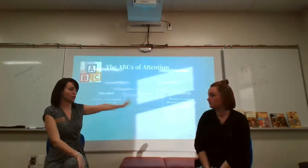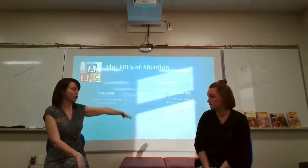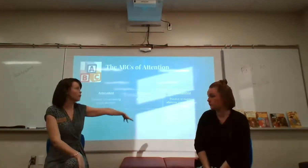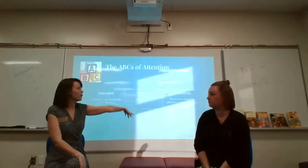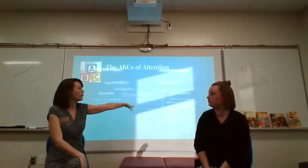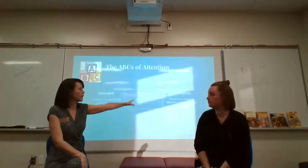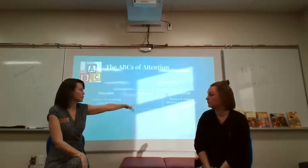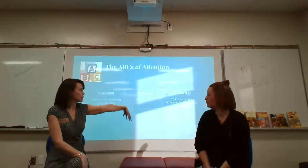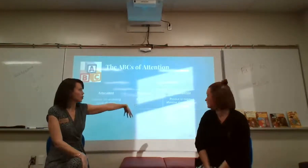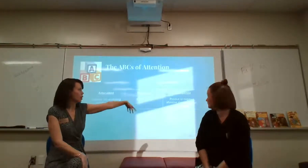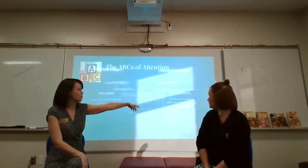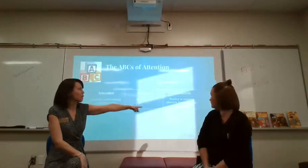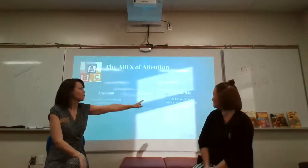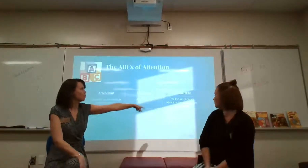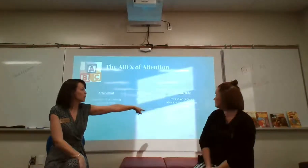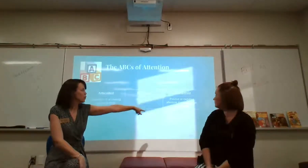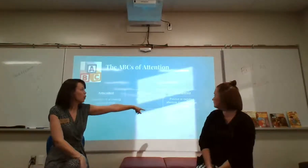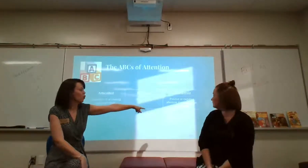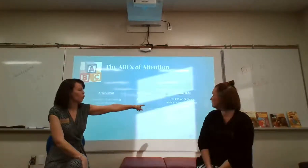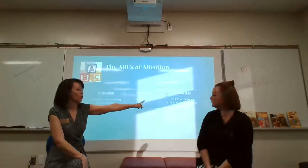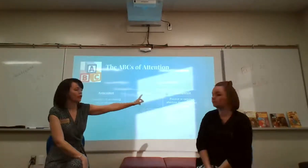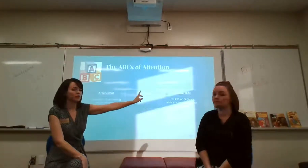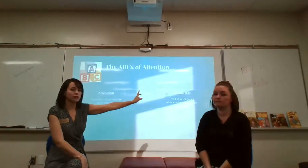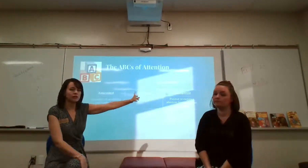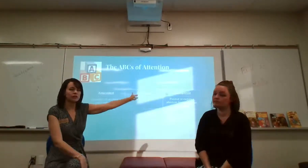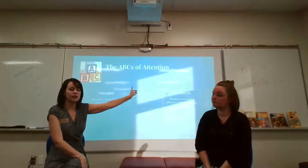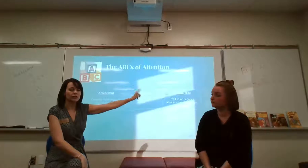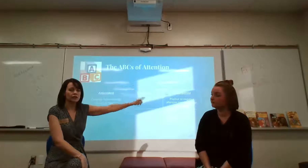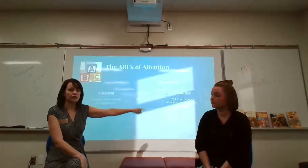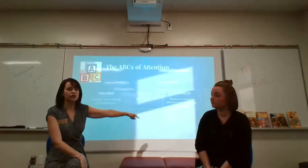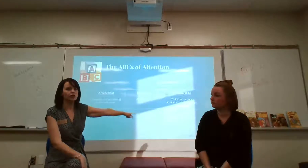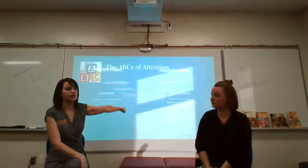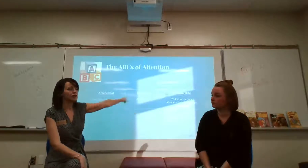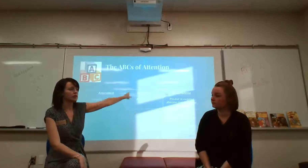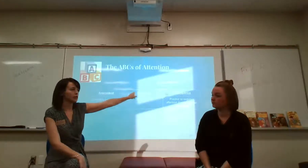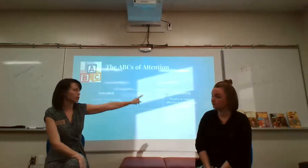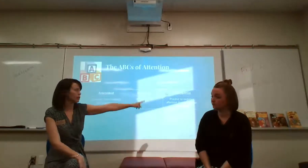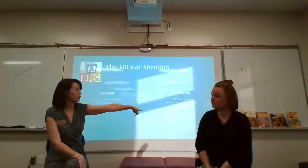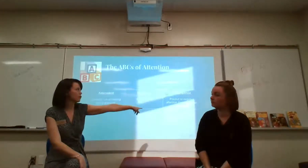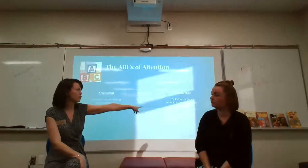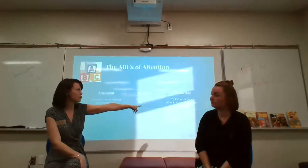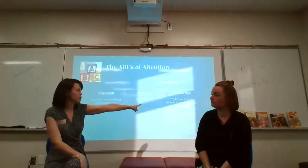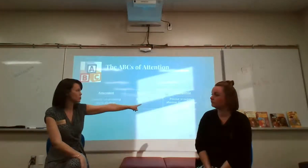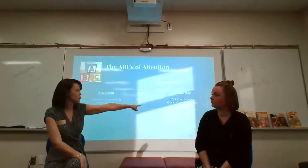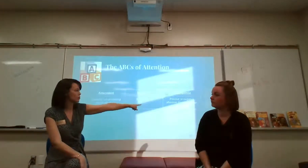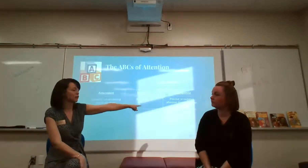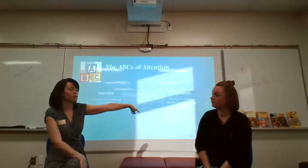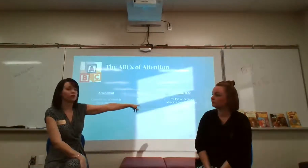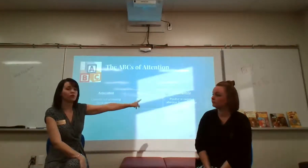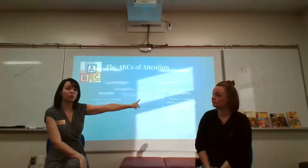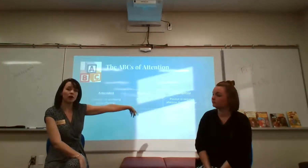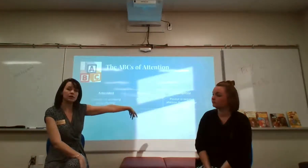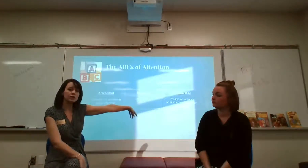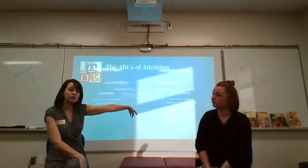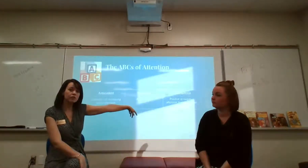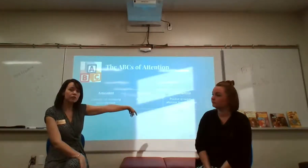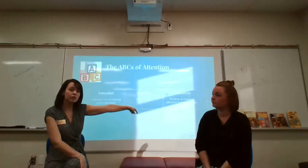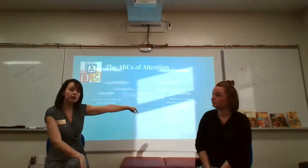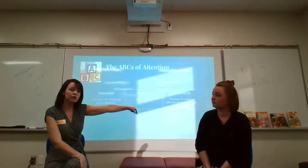behavior in this column, but we know that if the attention function is continuing, then the reinforcement's coming from either positive reinforcement